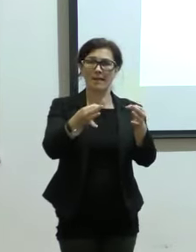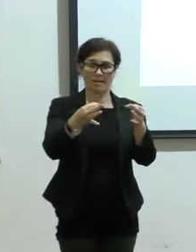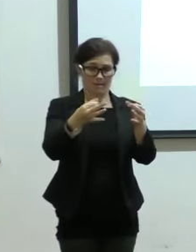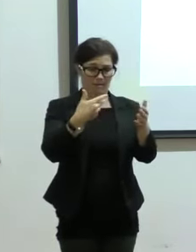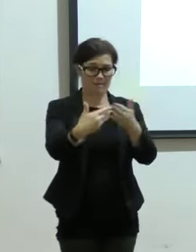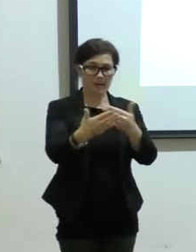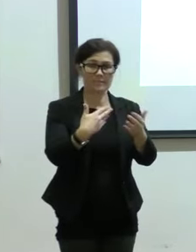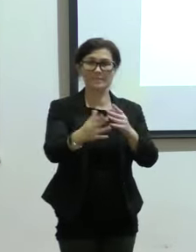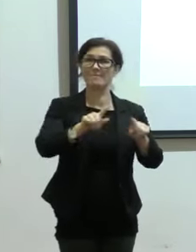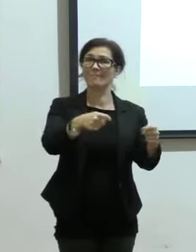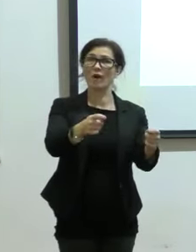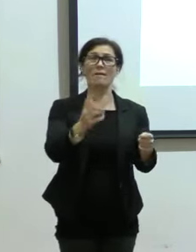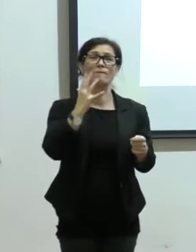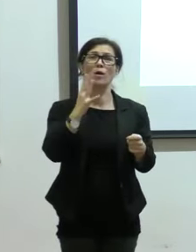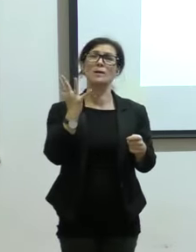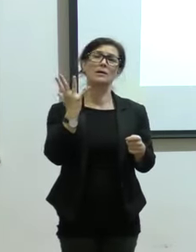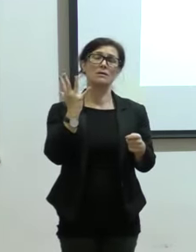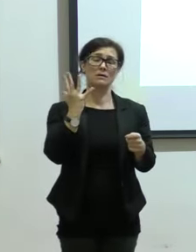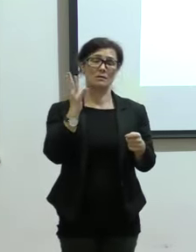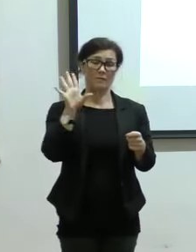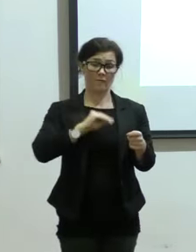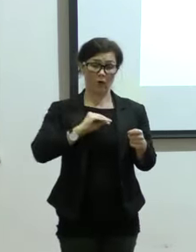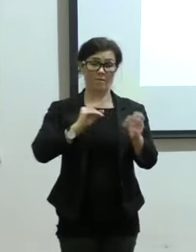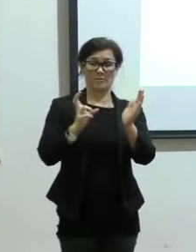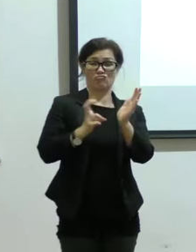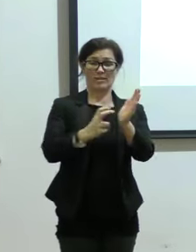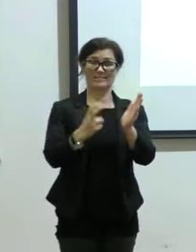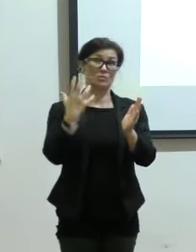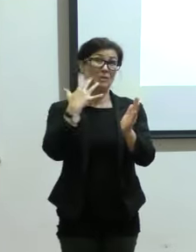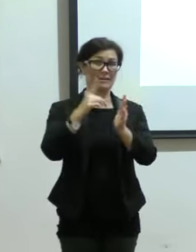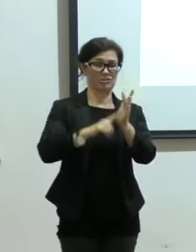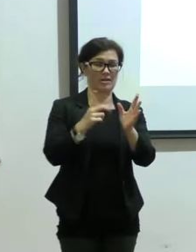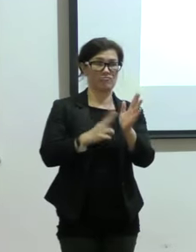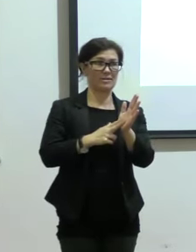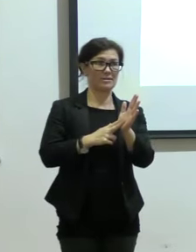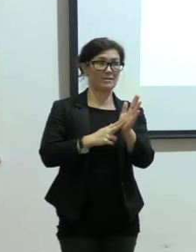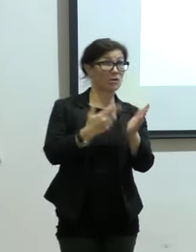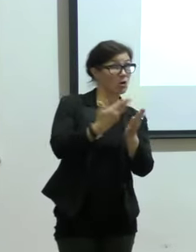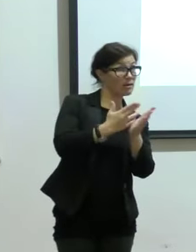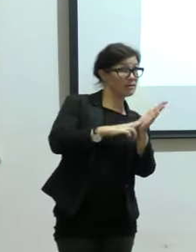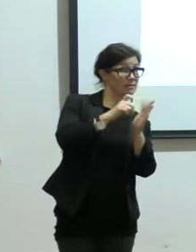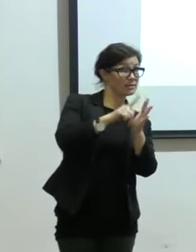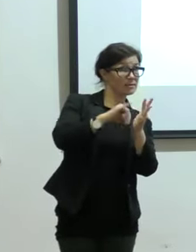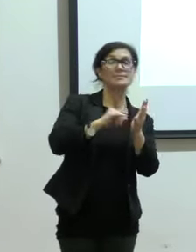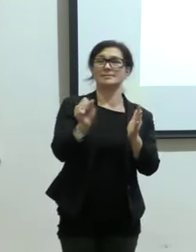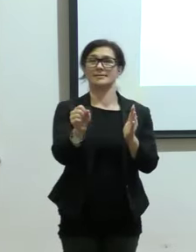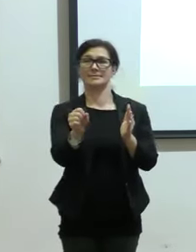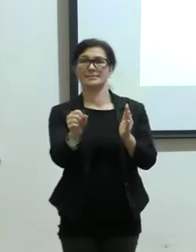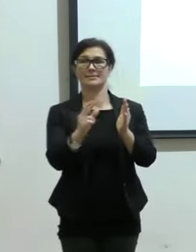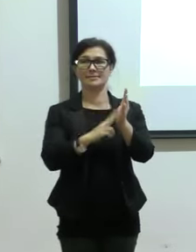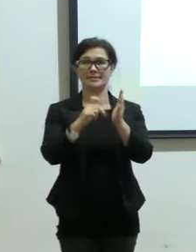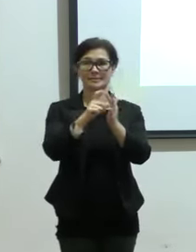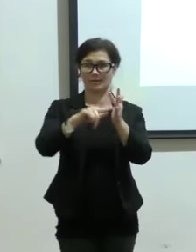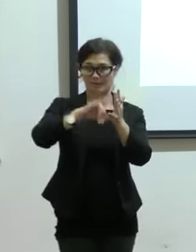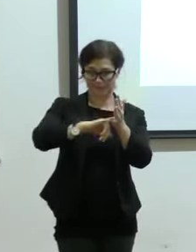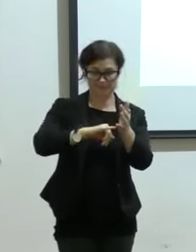provider since I was registered in January, and On the NDIs? yes, Yep. yes,